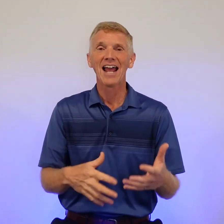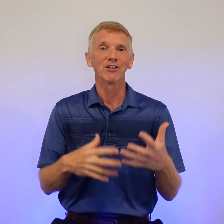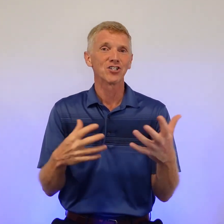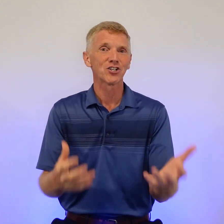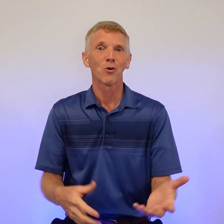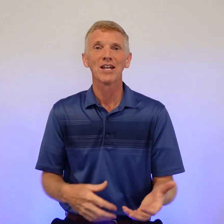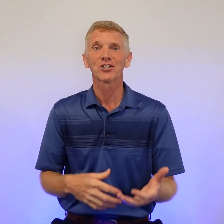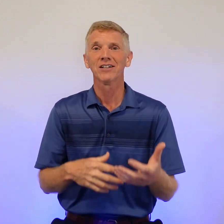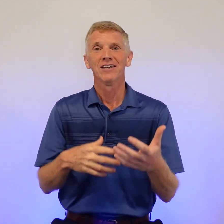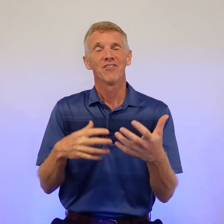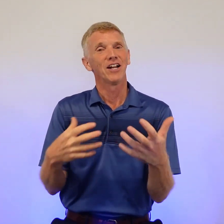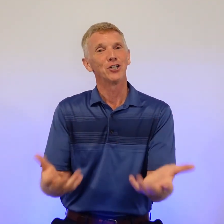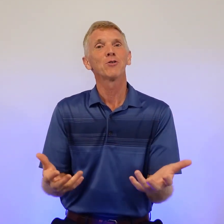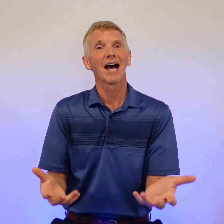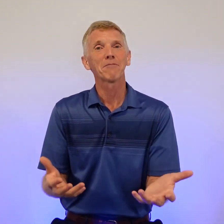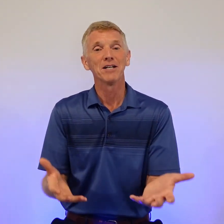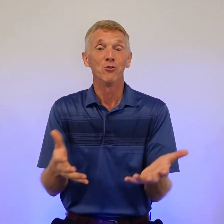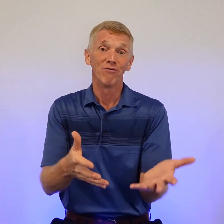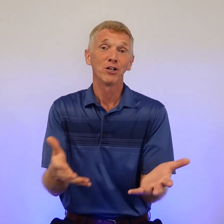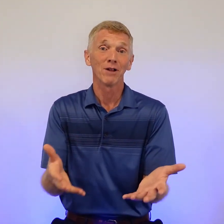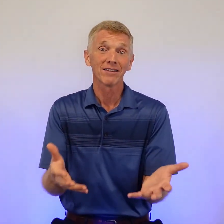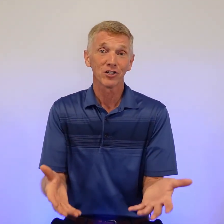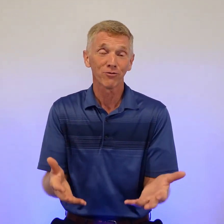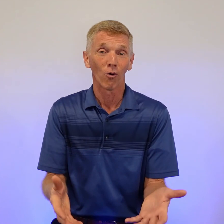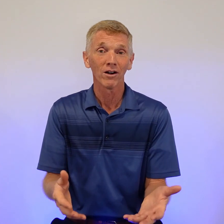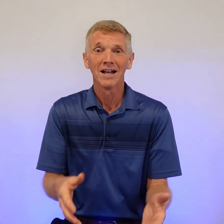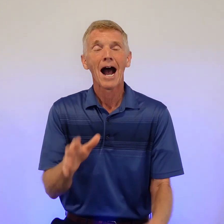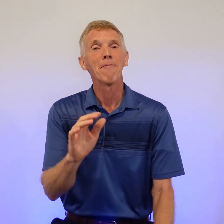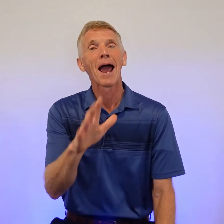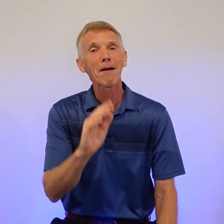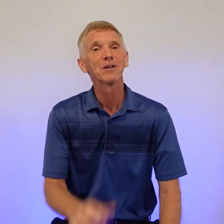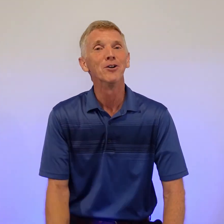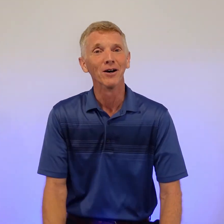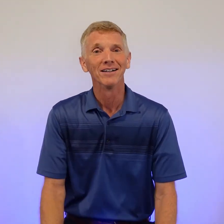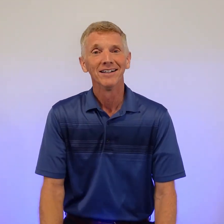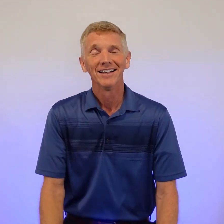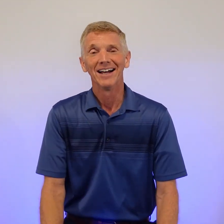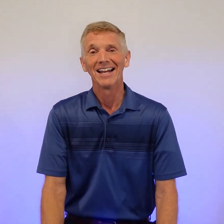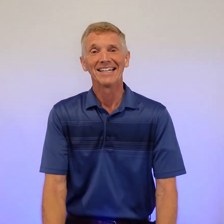or a situation that you'd like me to do a video like this for, I'm happy to do it. And